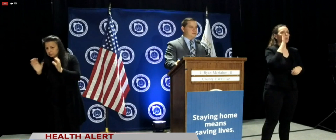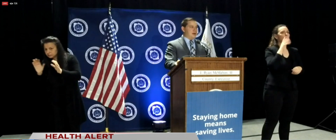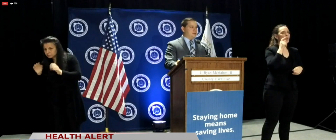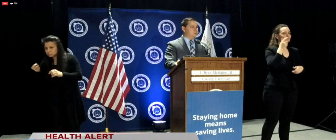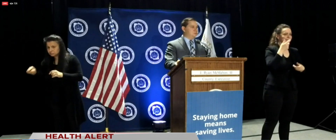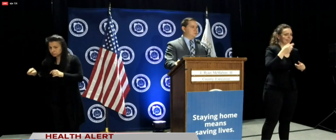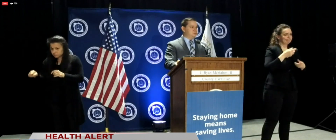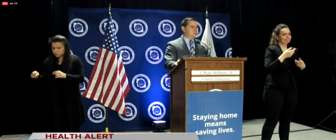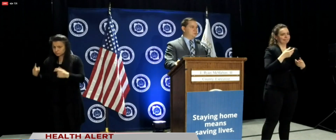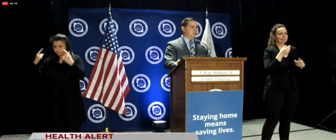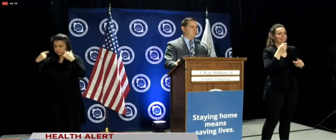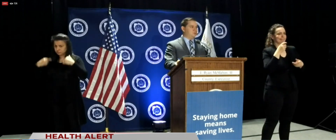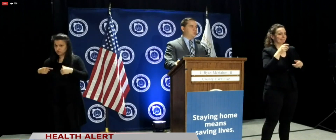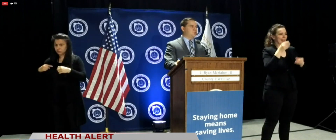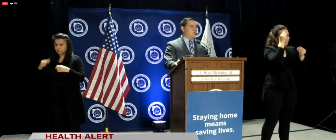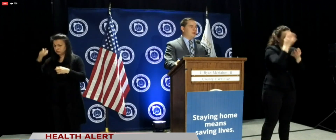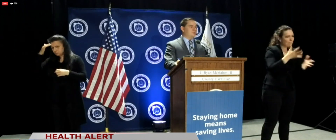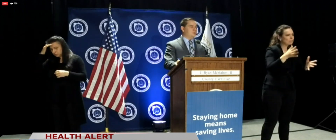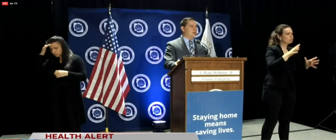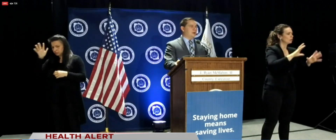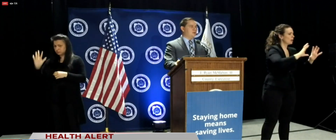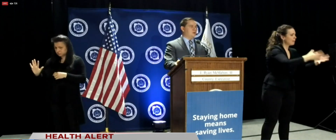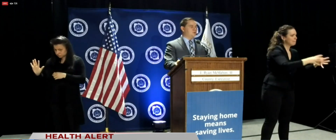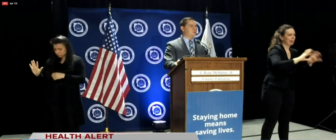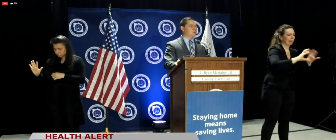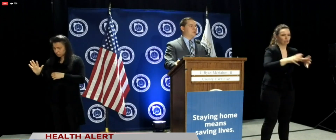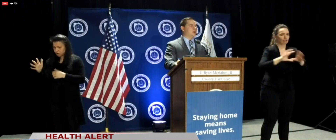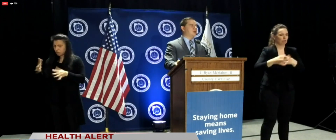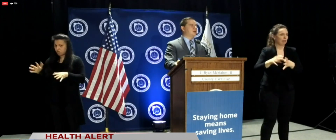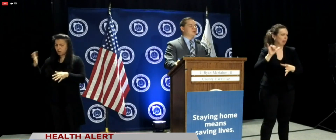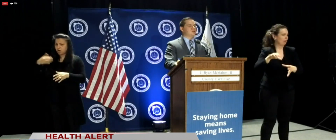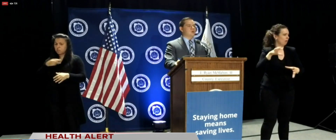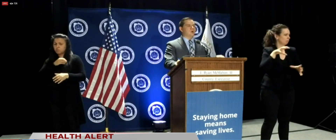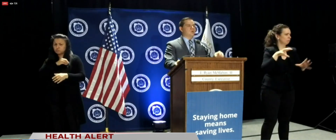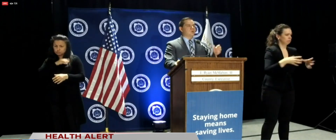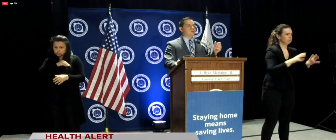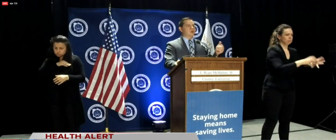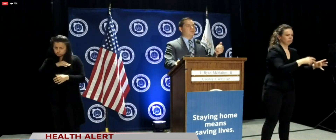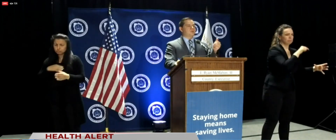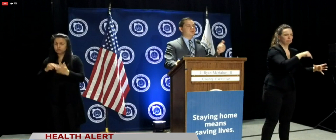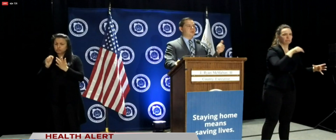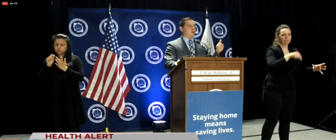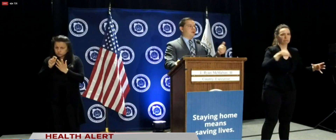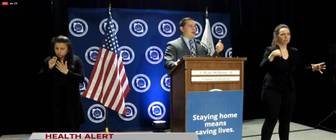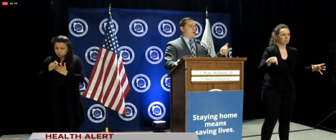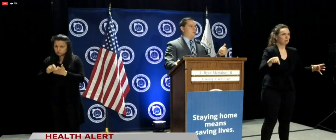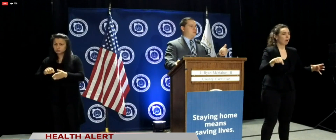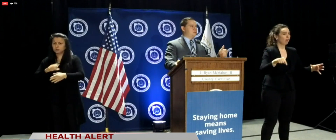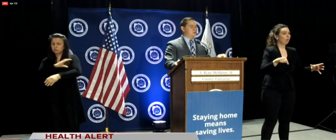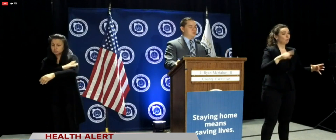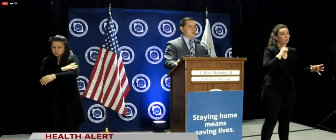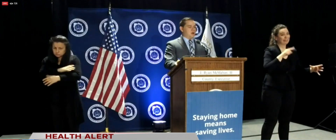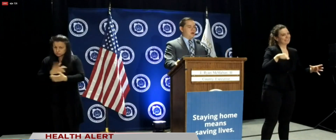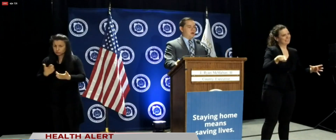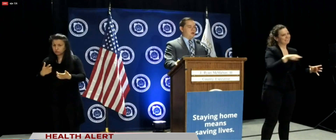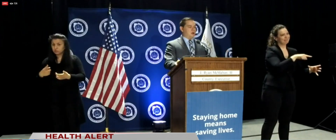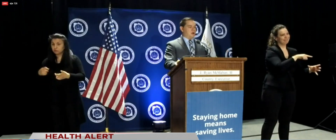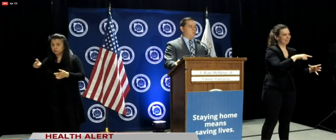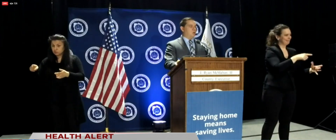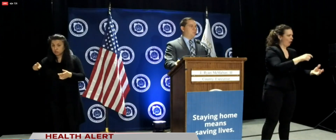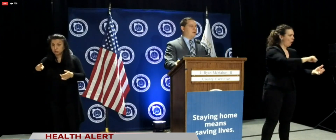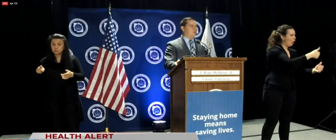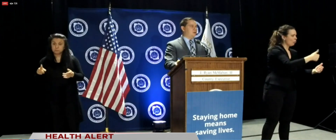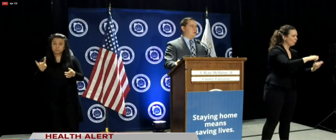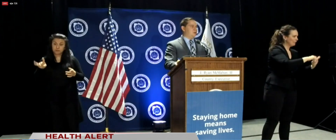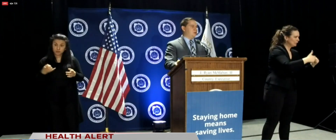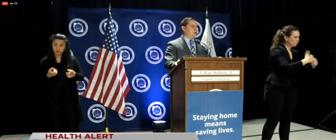this is not a flu you want to get, a virus you want to get. So some of these other ailments are